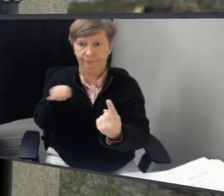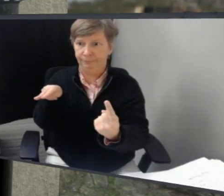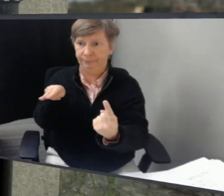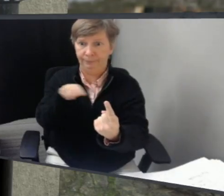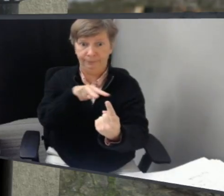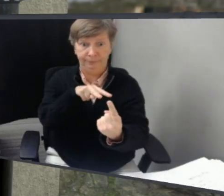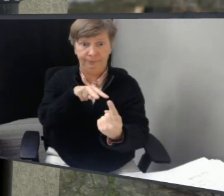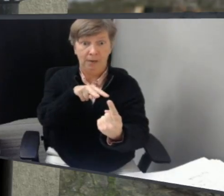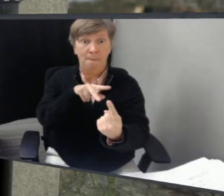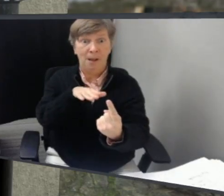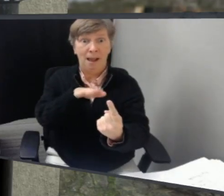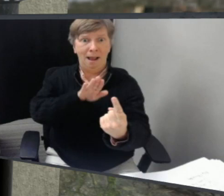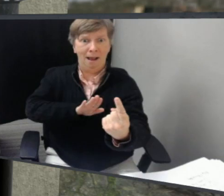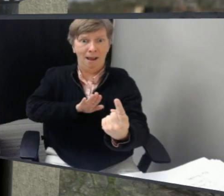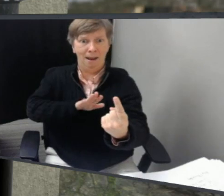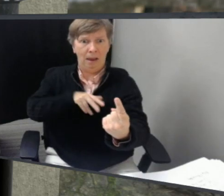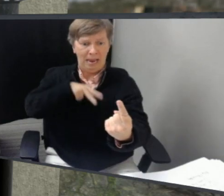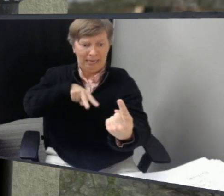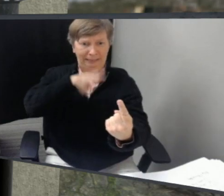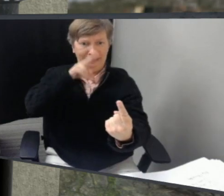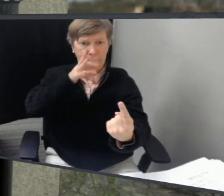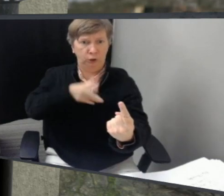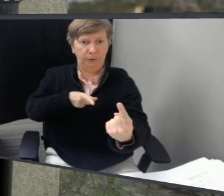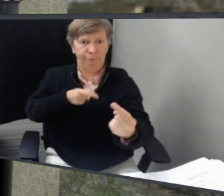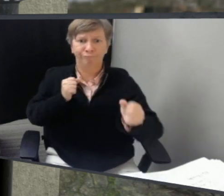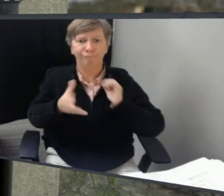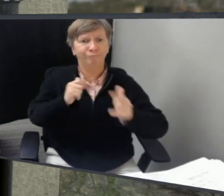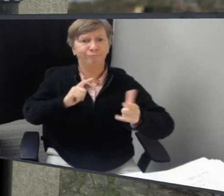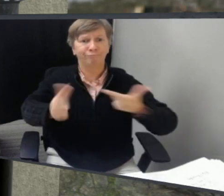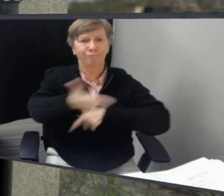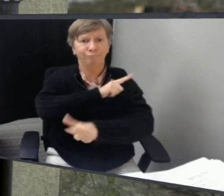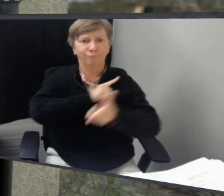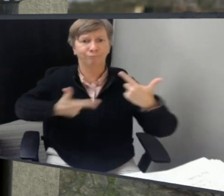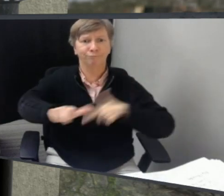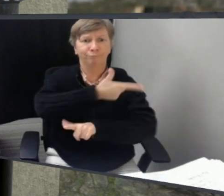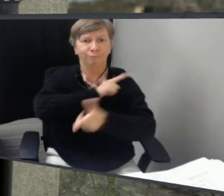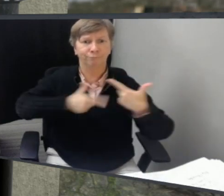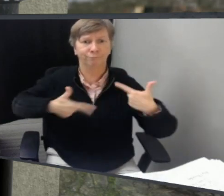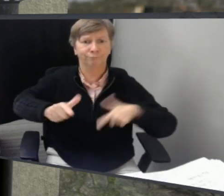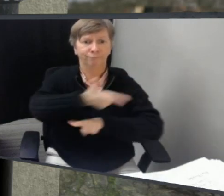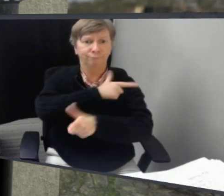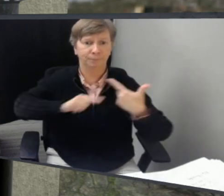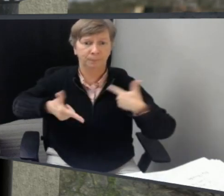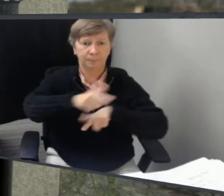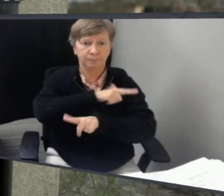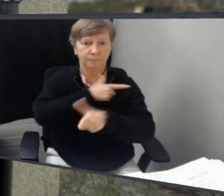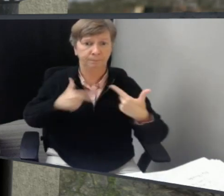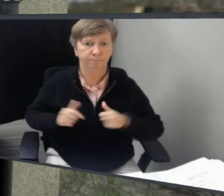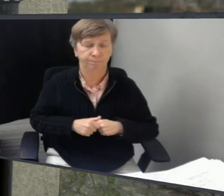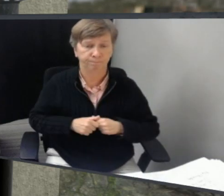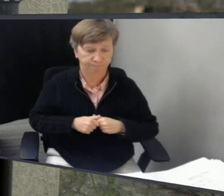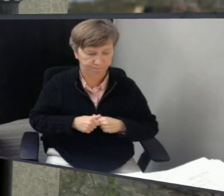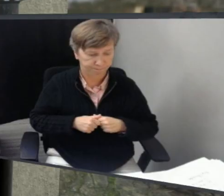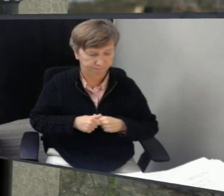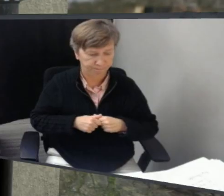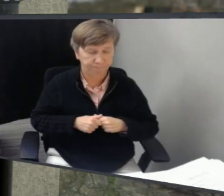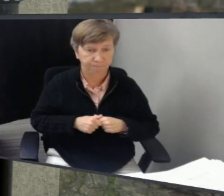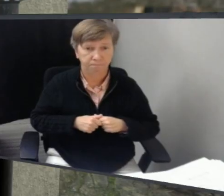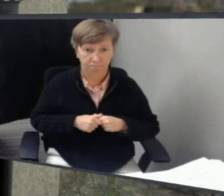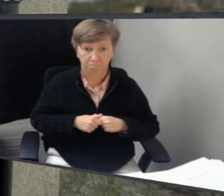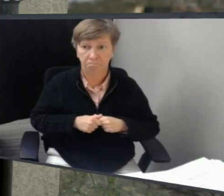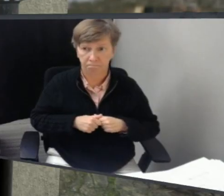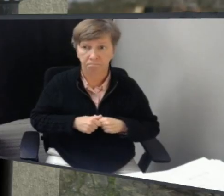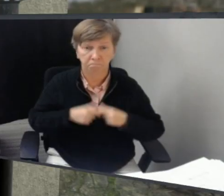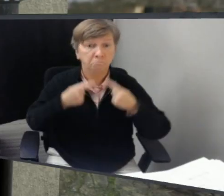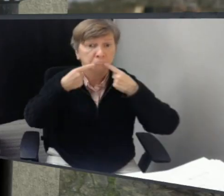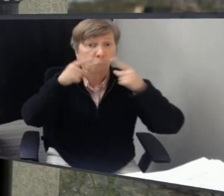You'll see people moving around in the space and looking at each other. And then you'll also see the interpreter.